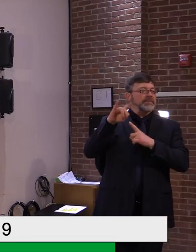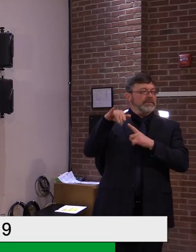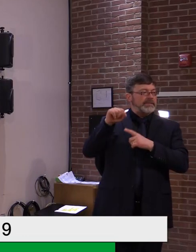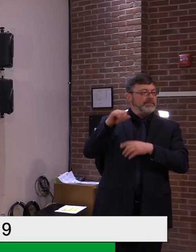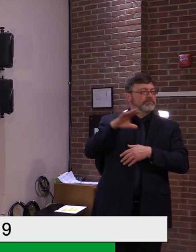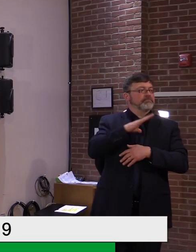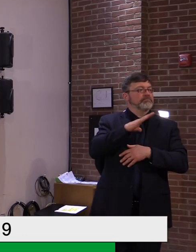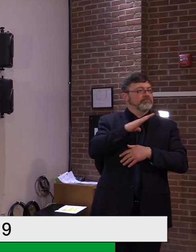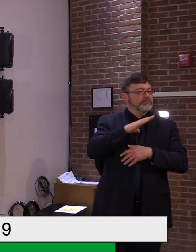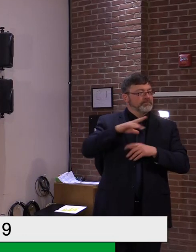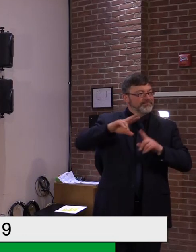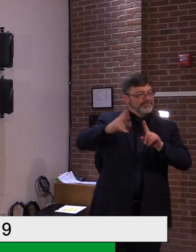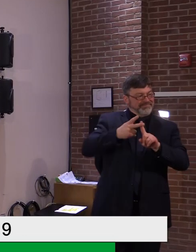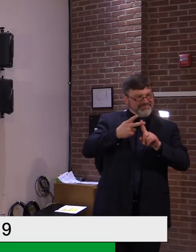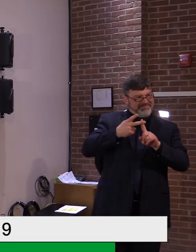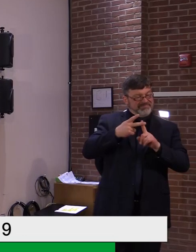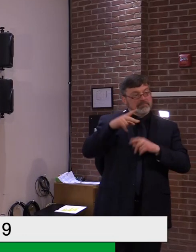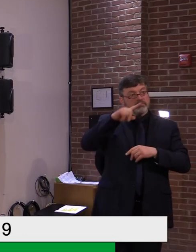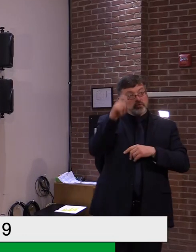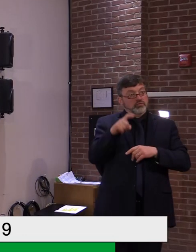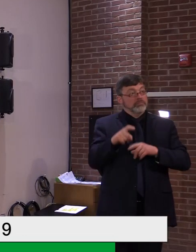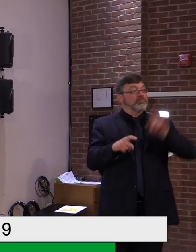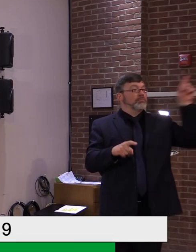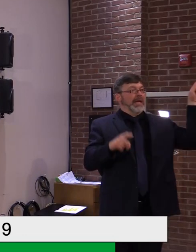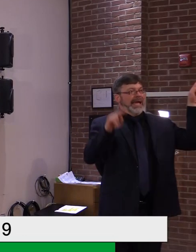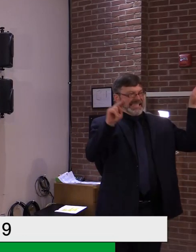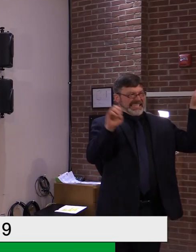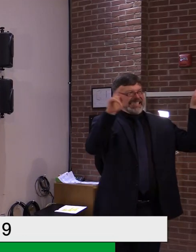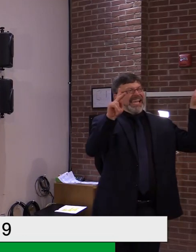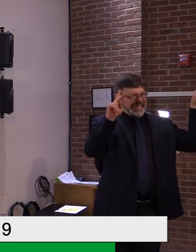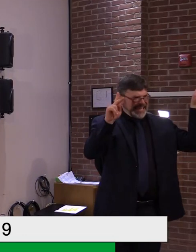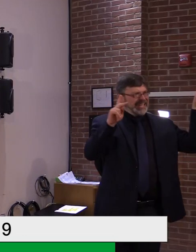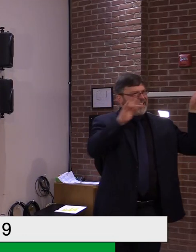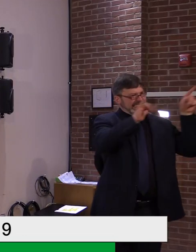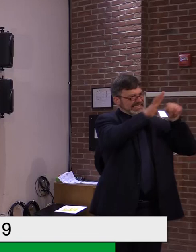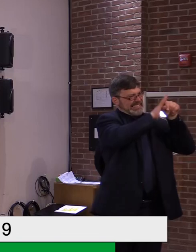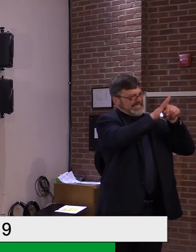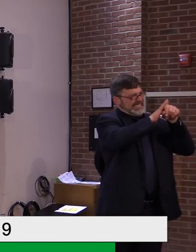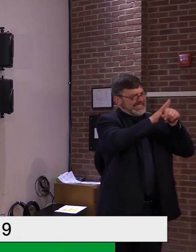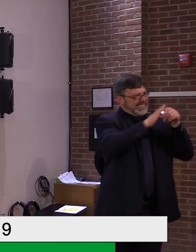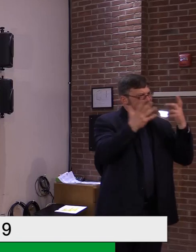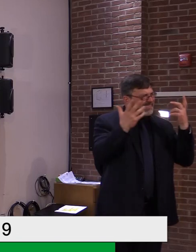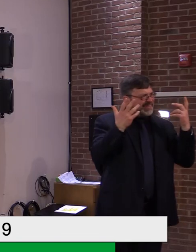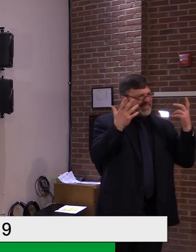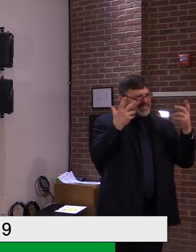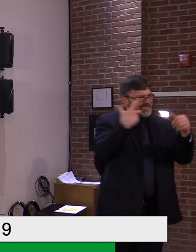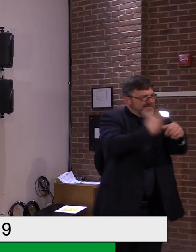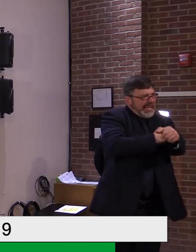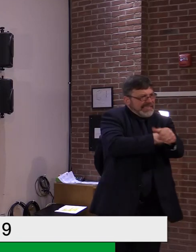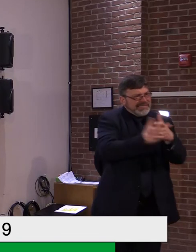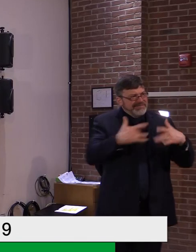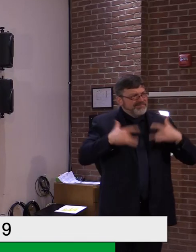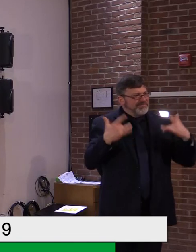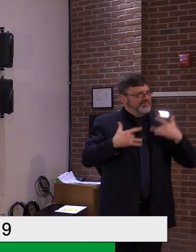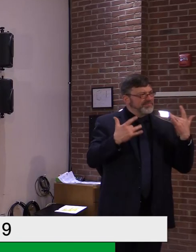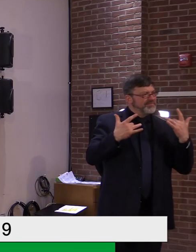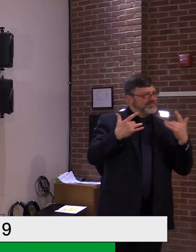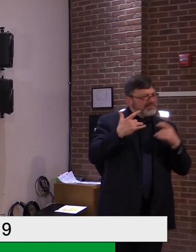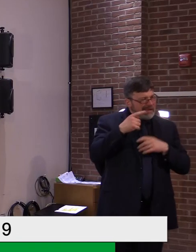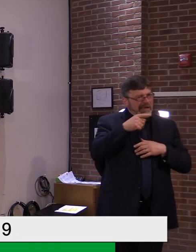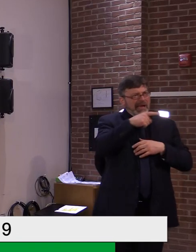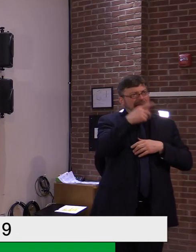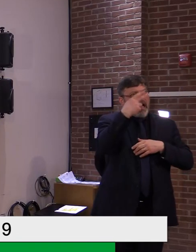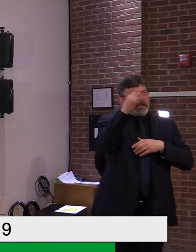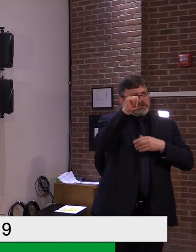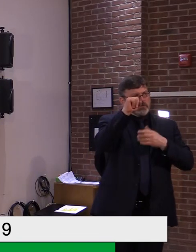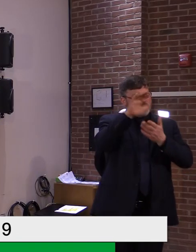deciding to get the vaccination. It sounds like Derby Elementary and Derby Junior High are closed because of a COVID outbreak this week. So it sounds like, you know, cases